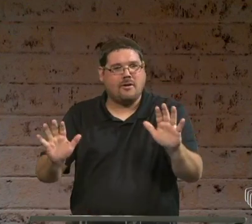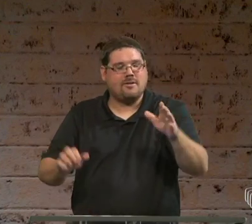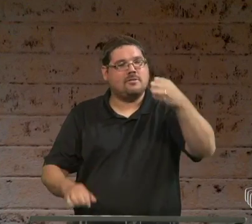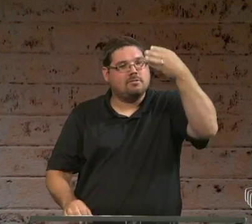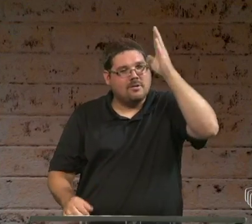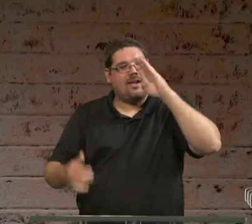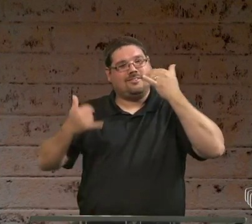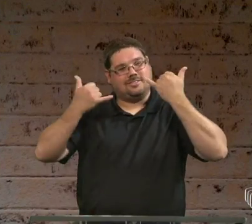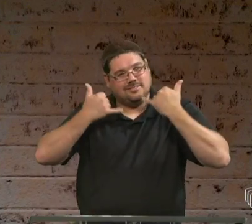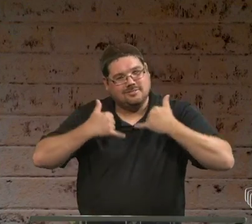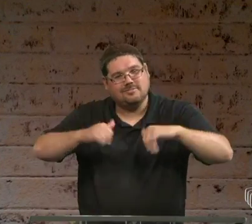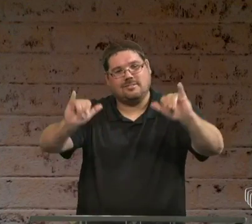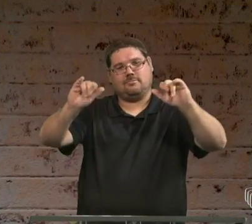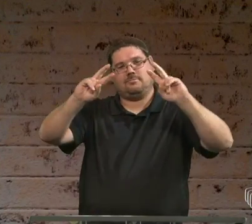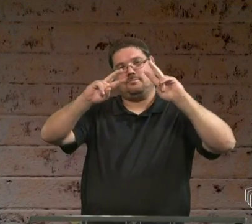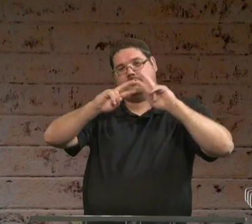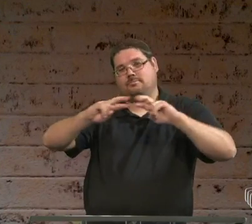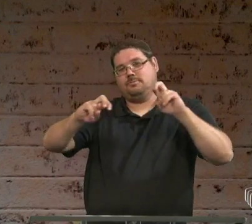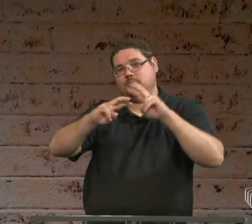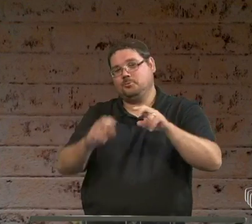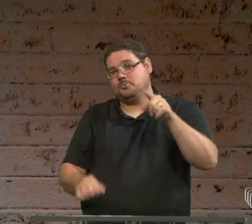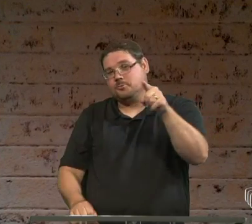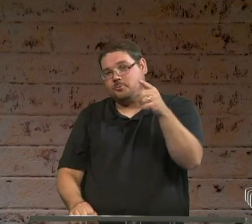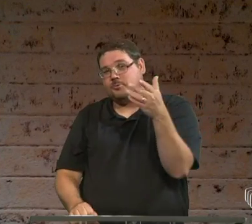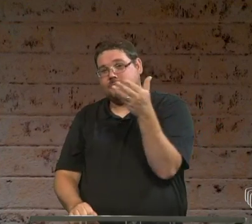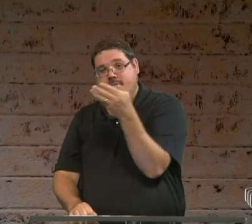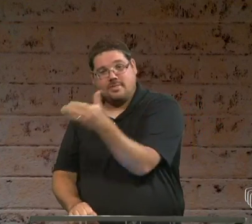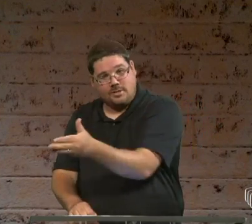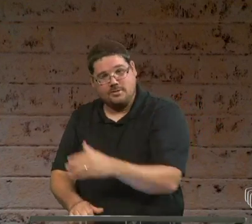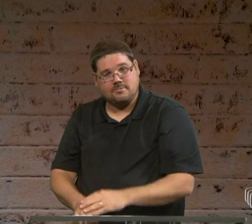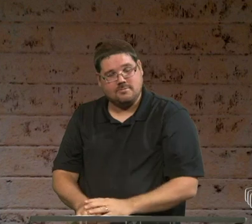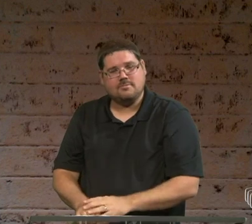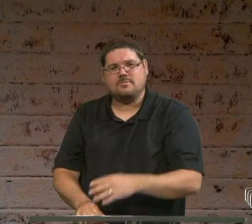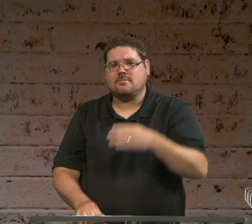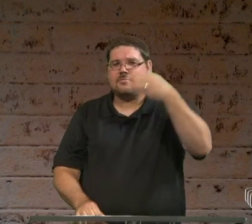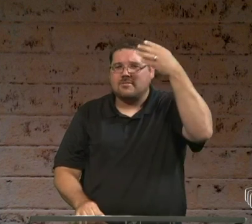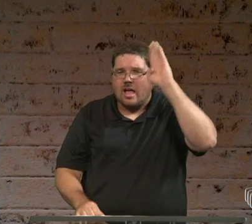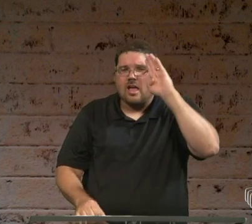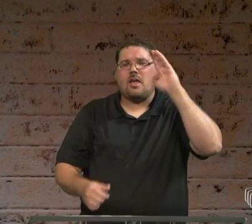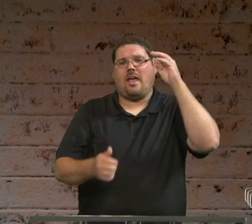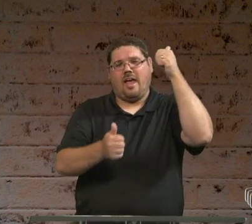think, finally found a place God can't find me, I'm sorry, God can still find you there.